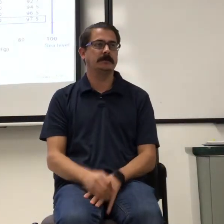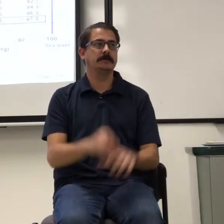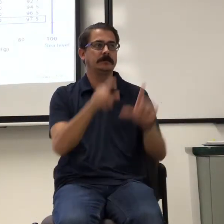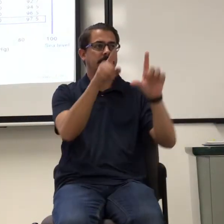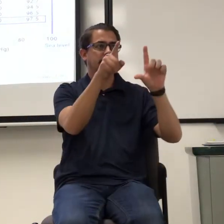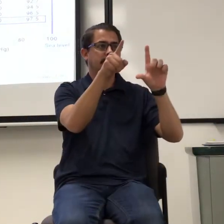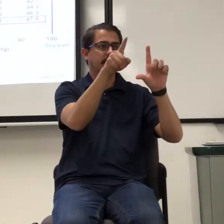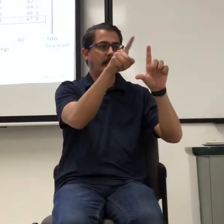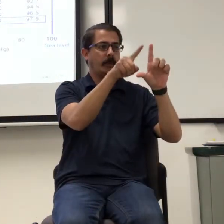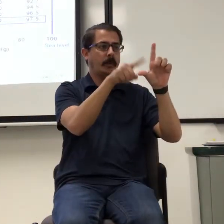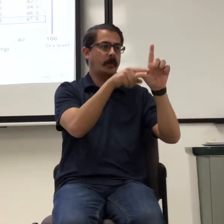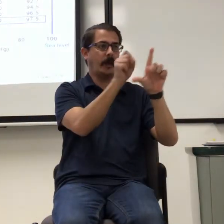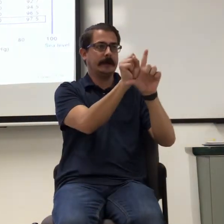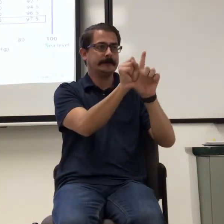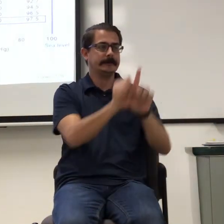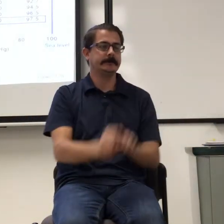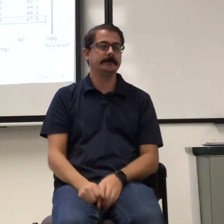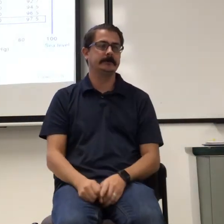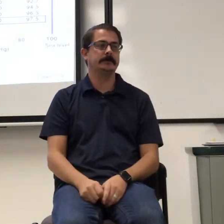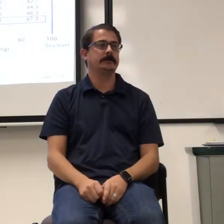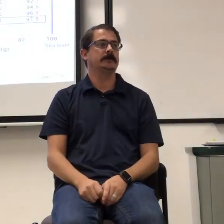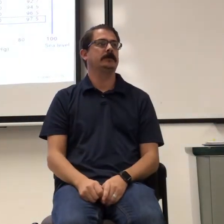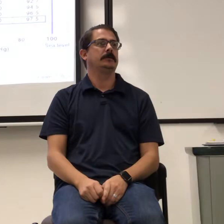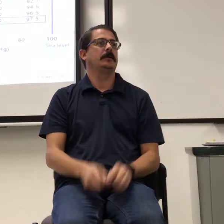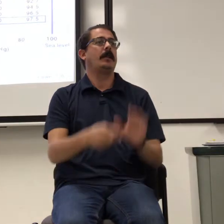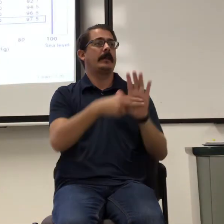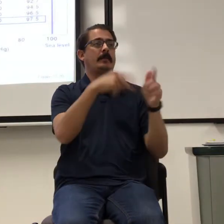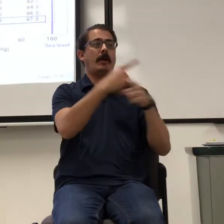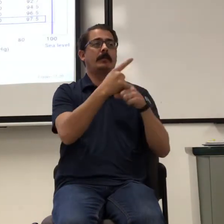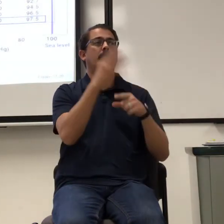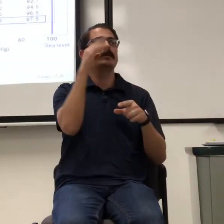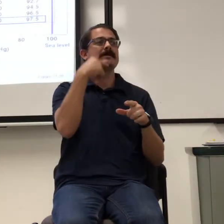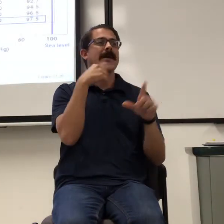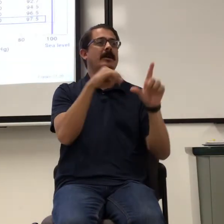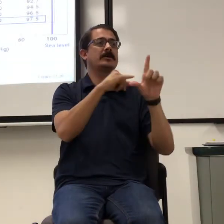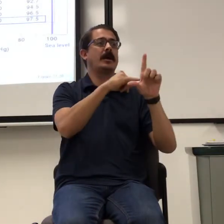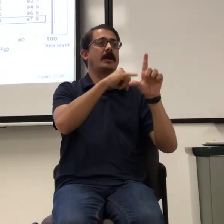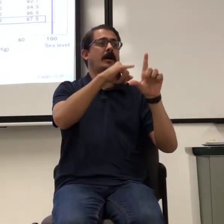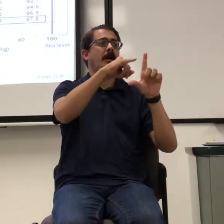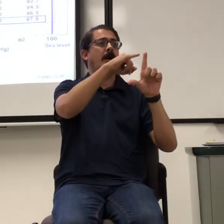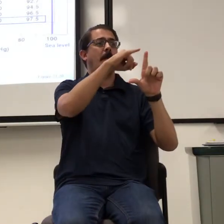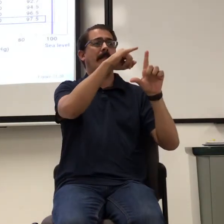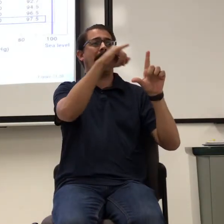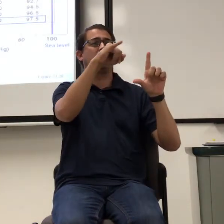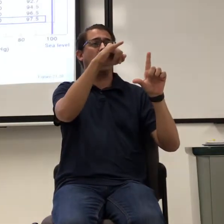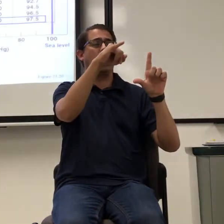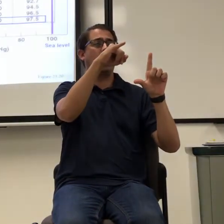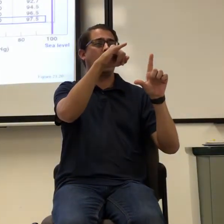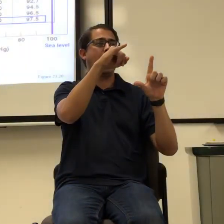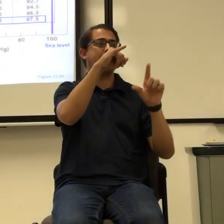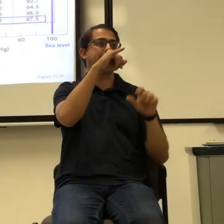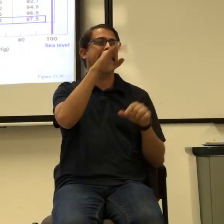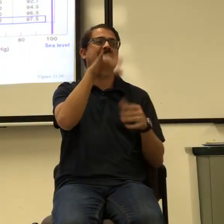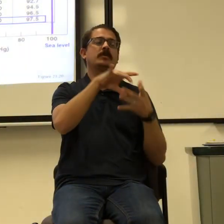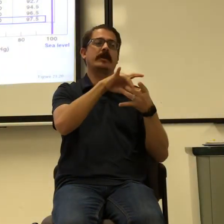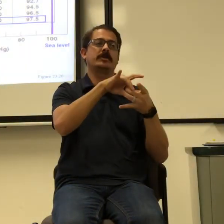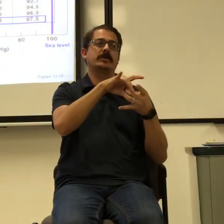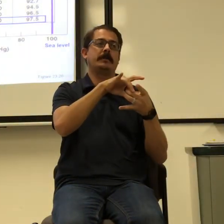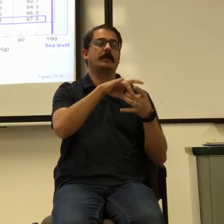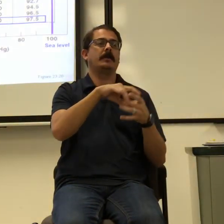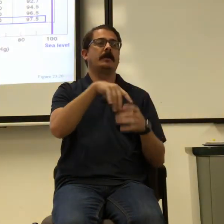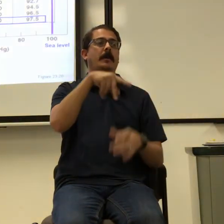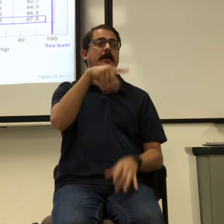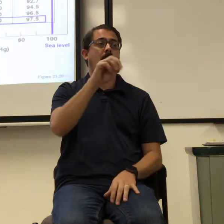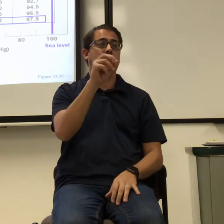I have it labeled properly on the slide there. We said that there's a plateau, that there's a steep slope. So this is the relationship. That PO2,